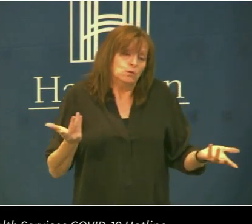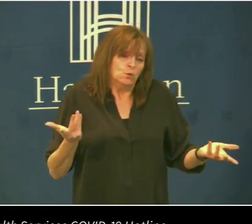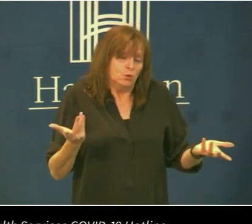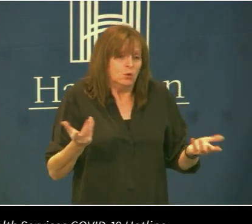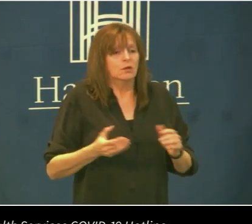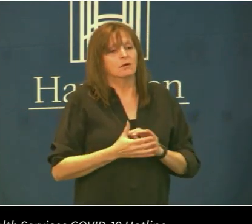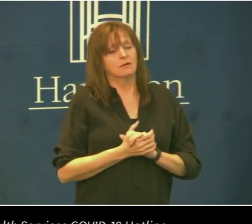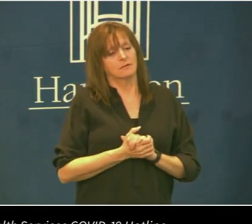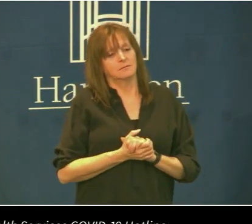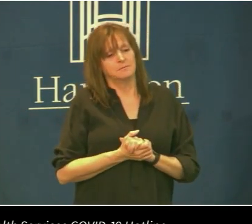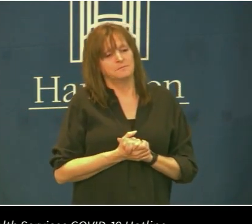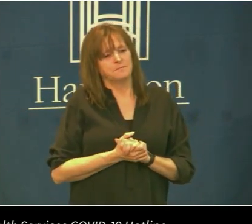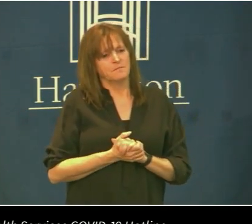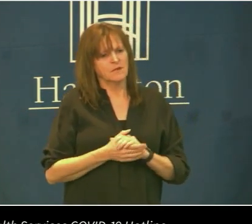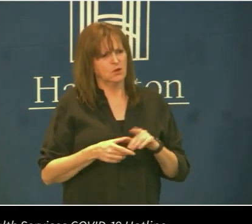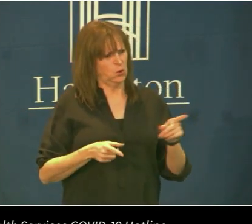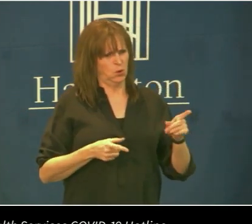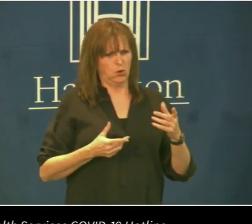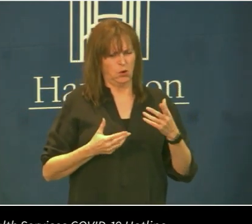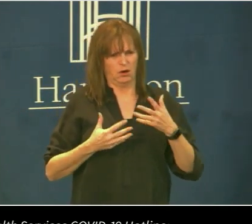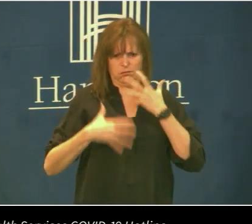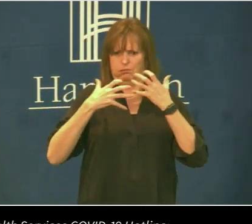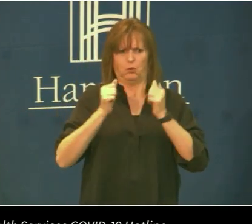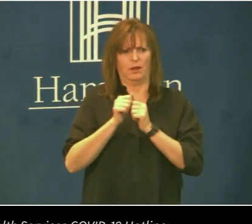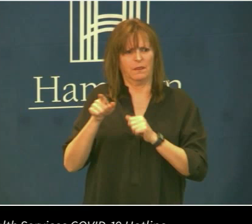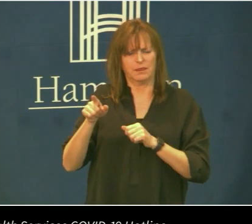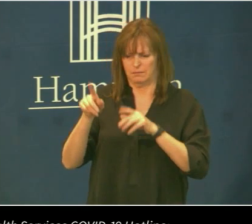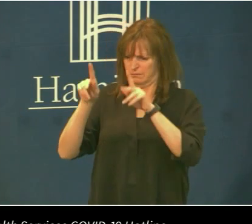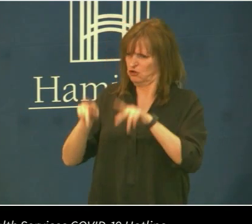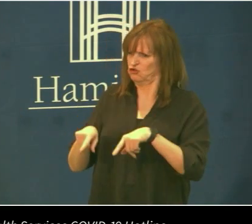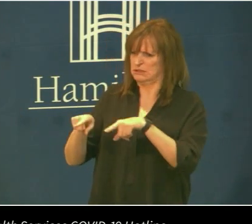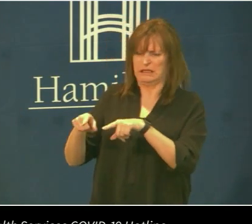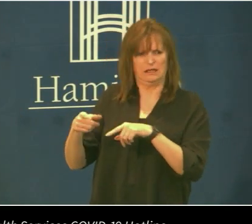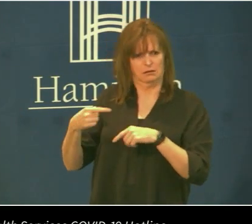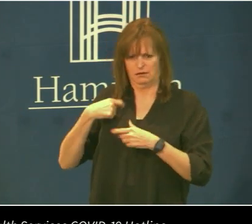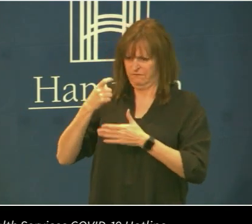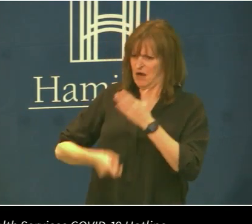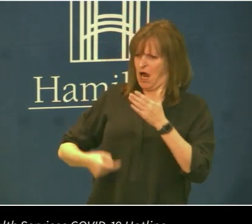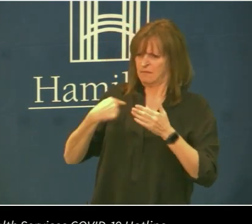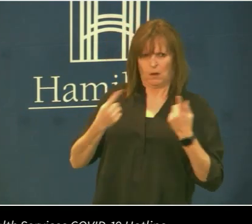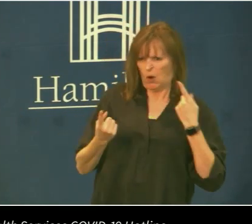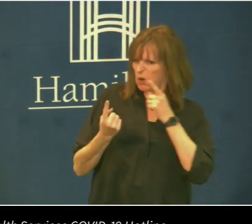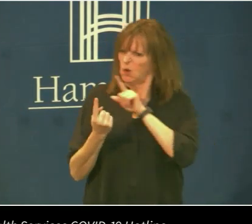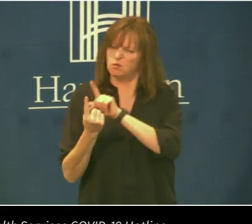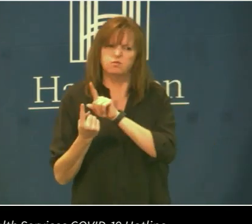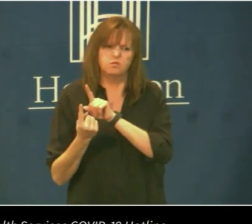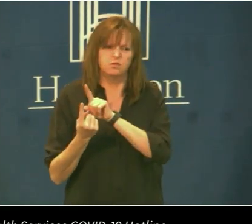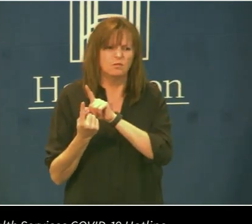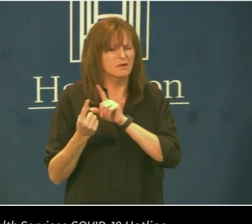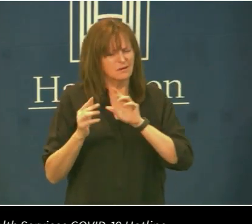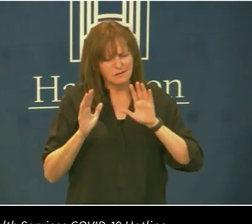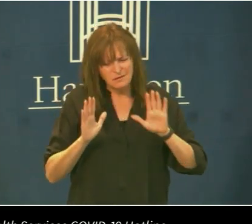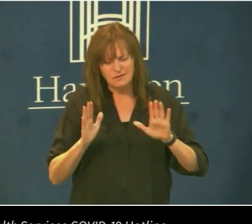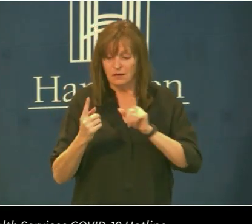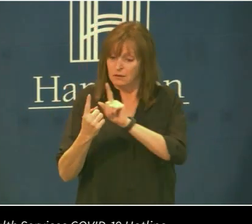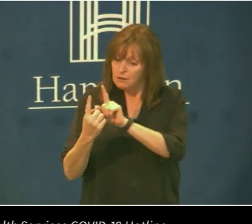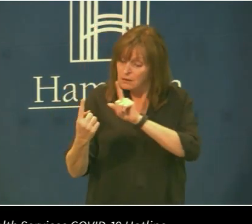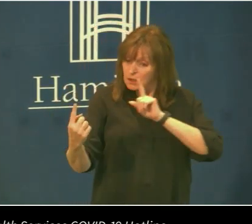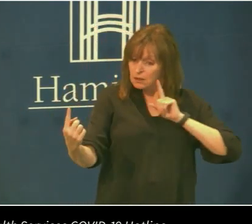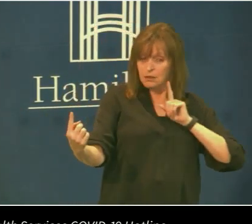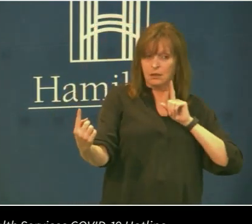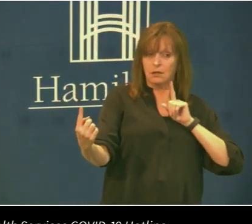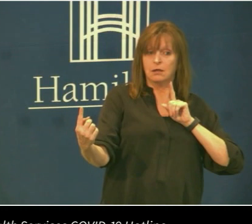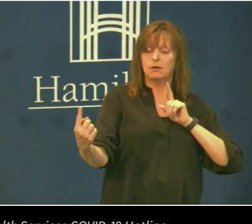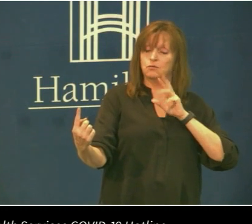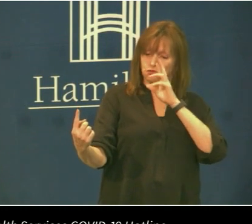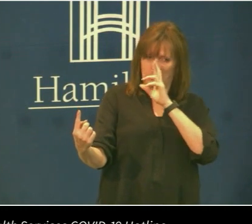that interaction can't happen. And so we're trying to keep our folks that are out on the streets safe as well. Be respectful of these folks if you encounter them.